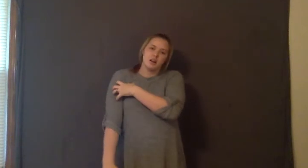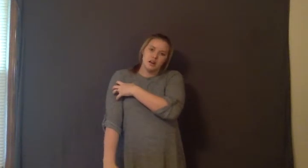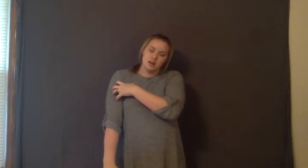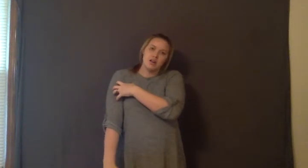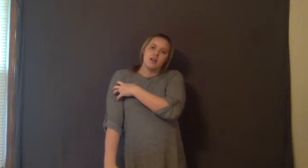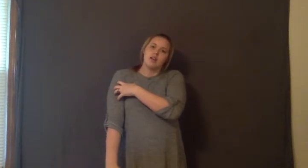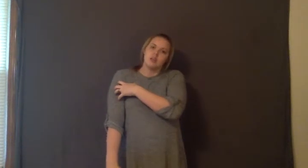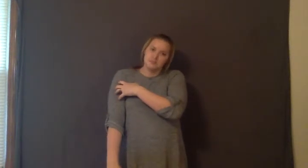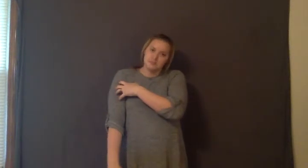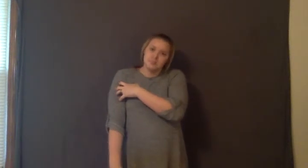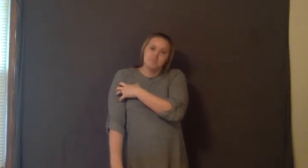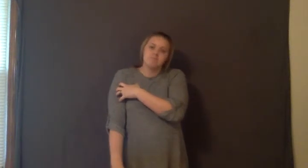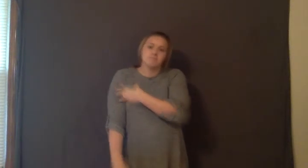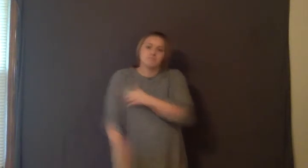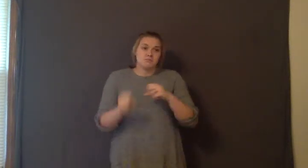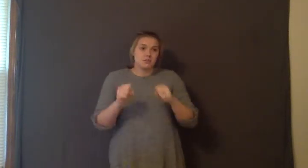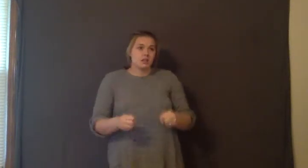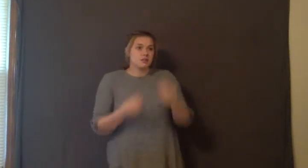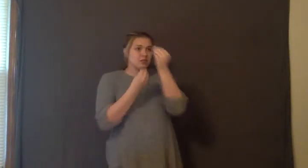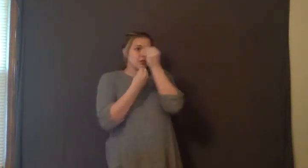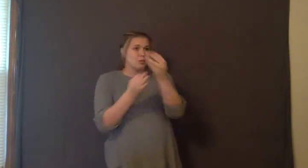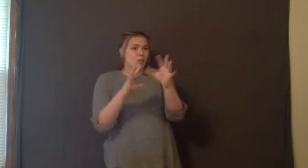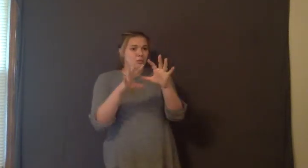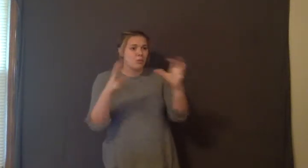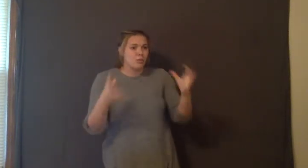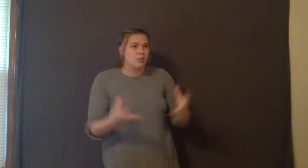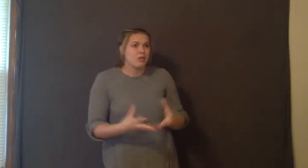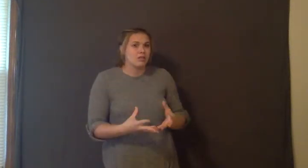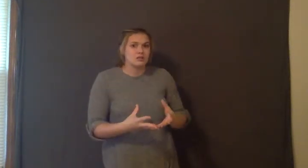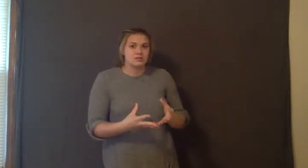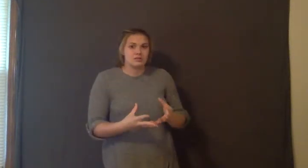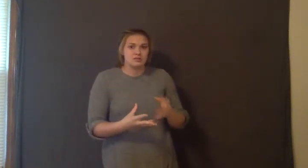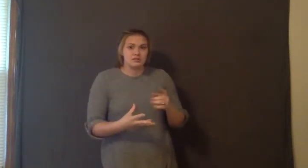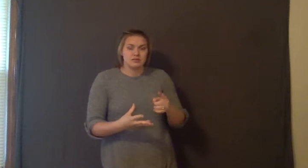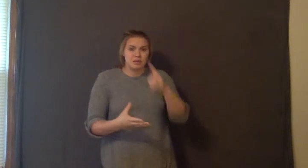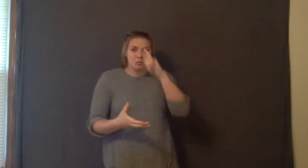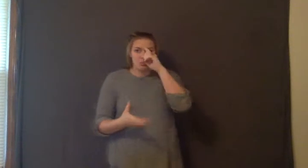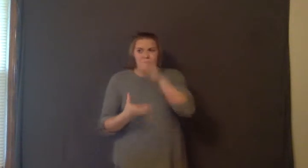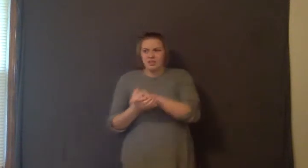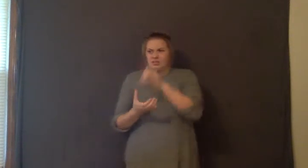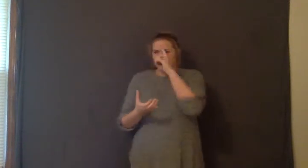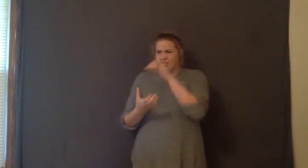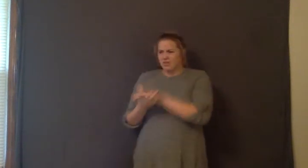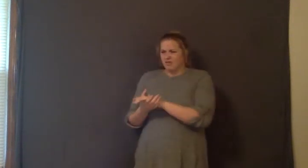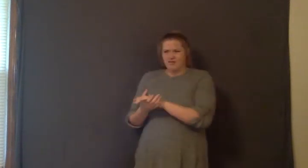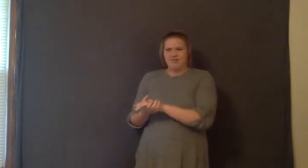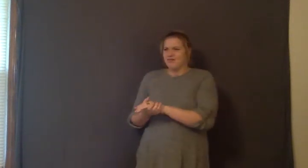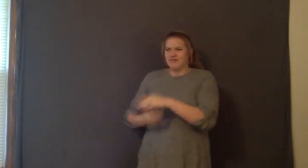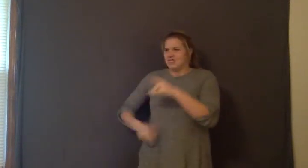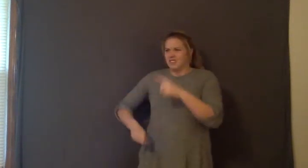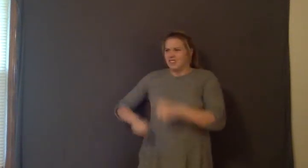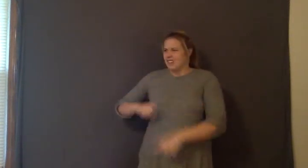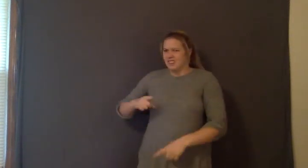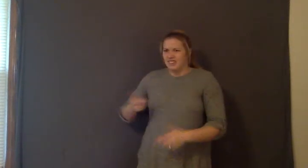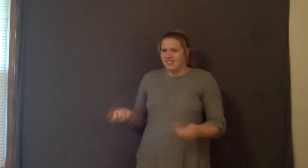can say things to the world around us that they don't actually believe make sense. We can get them to do things that they don't think they can